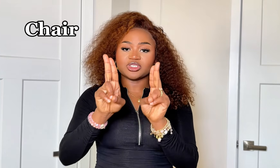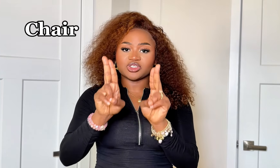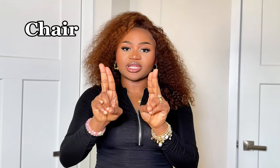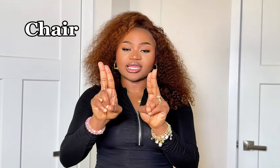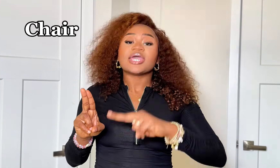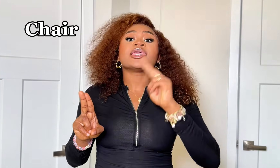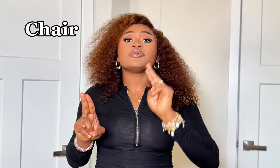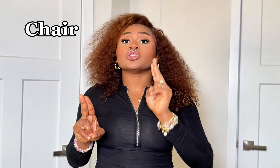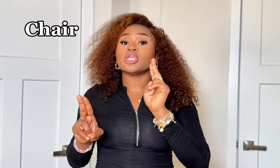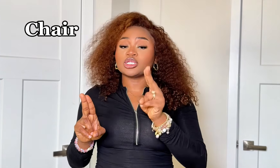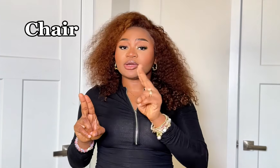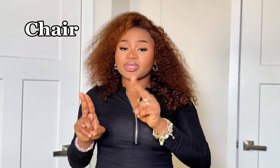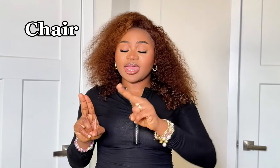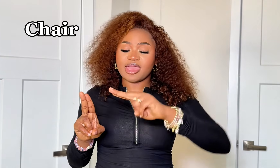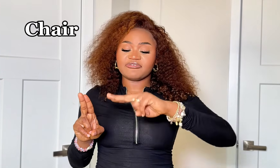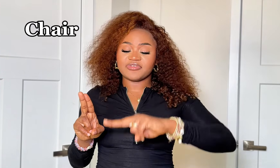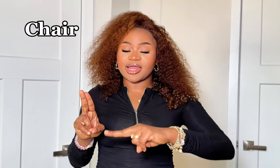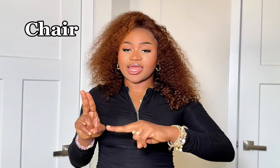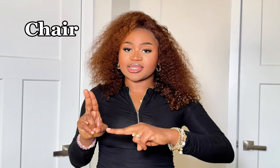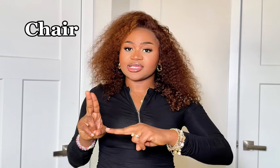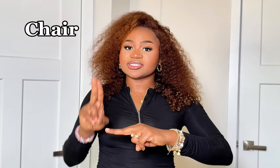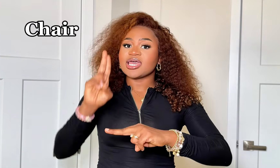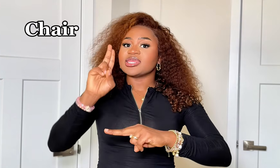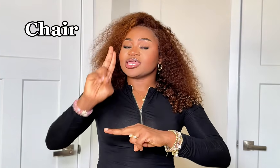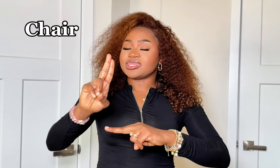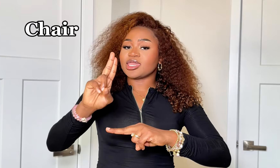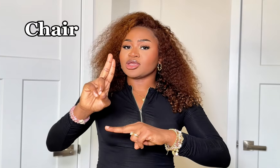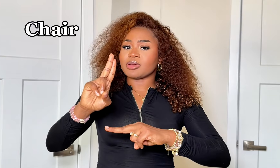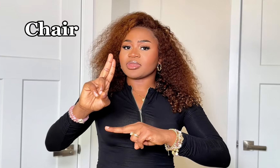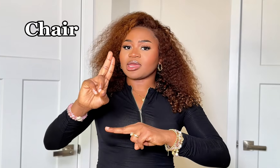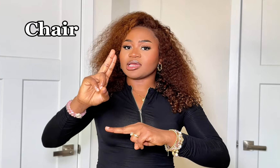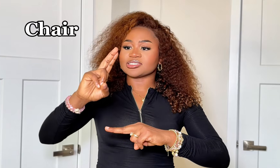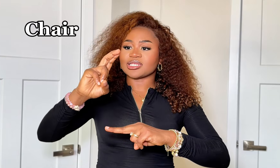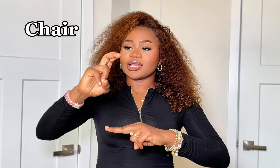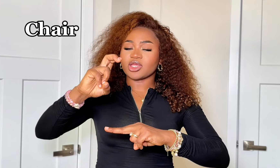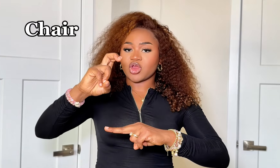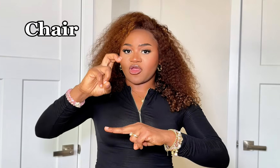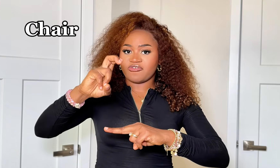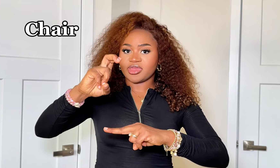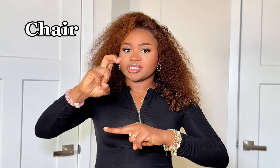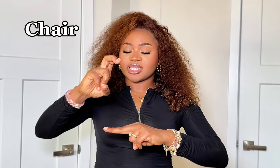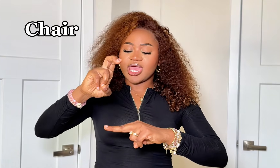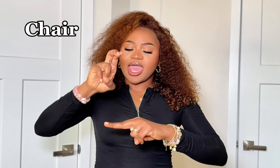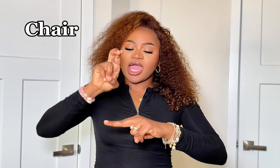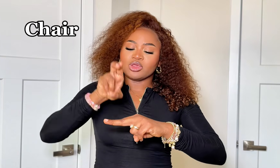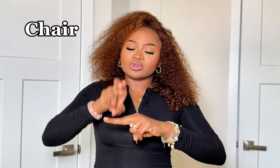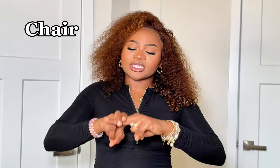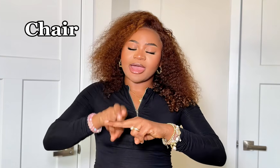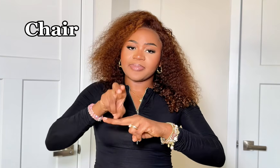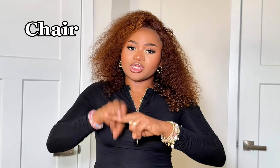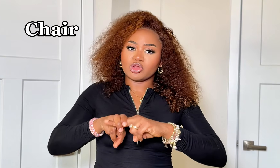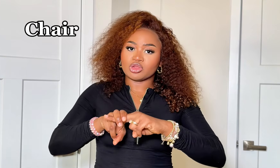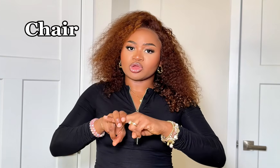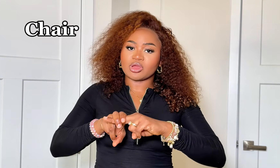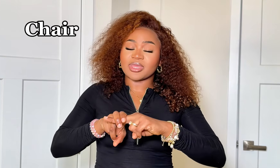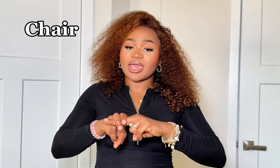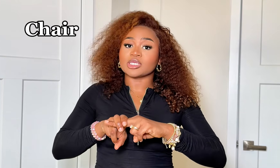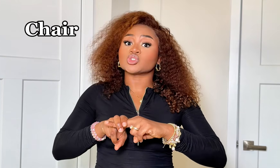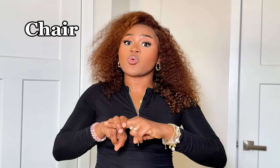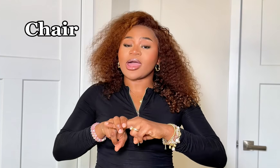joined like. Keep your non-dominant hand flat like this. Then take your dominant hand, slightly curve it, and you tap it on your non-dominant hand twice